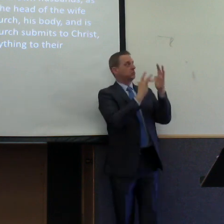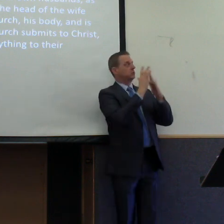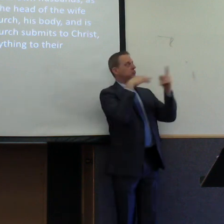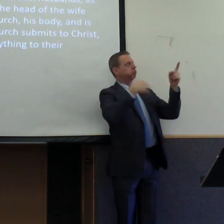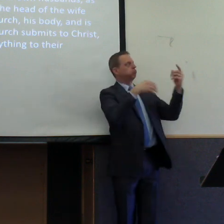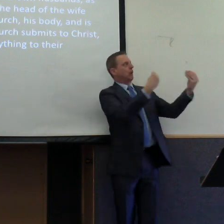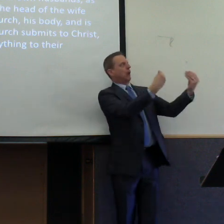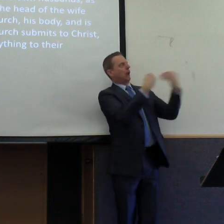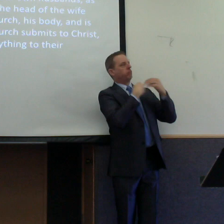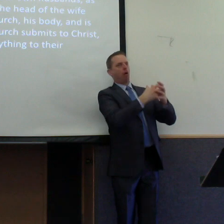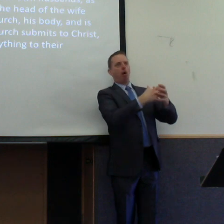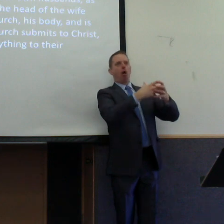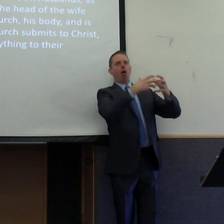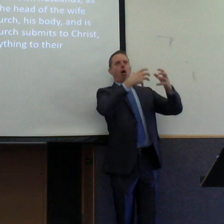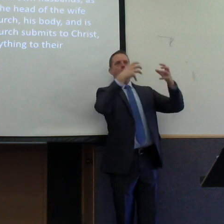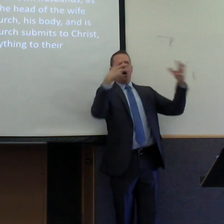Not guiding.